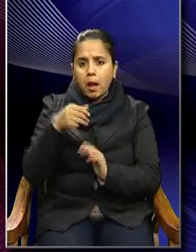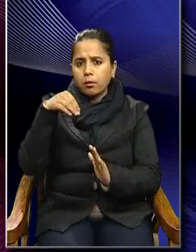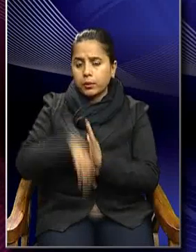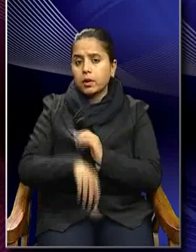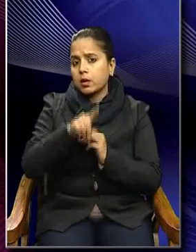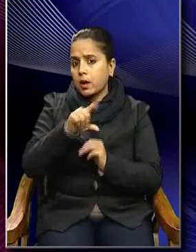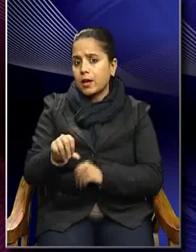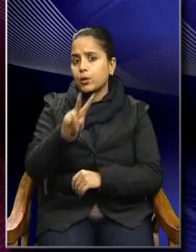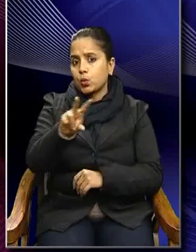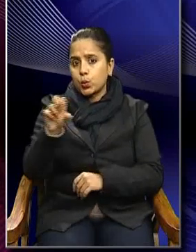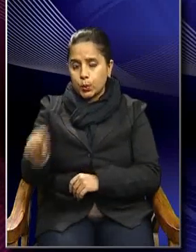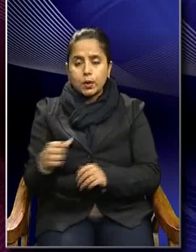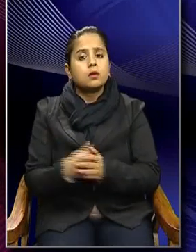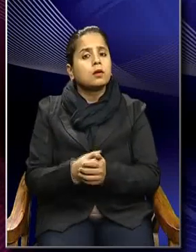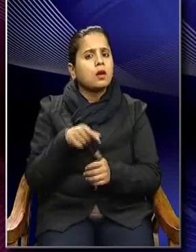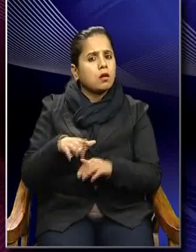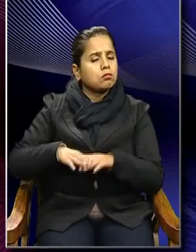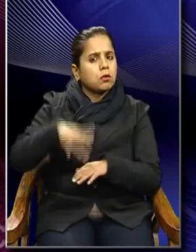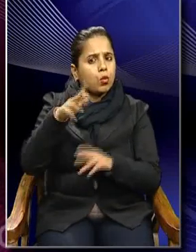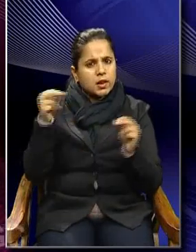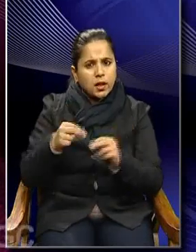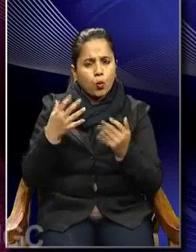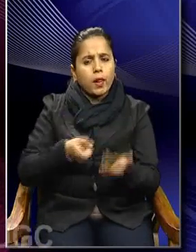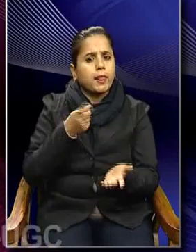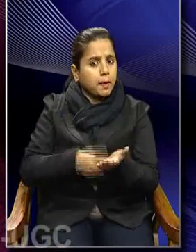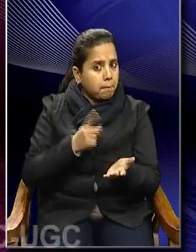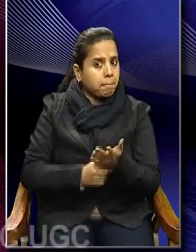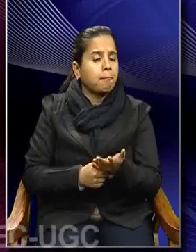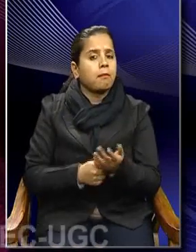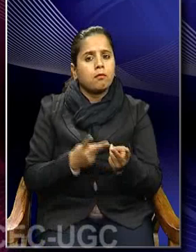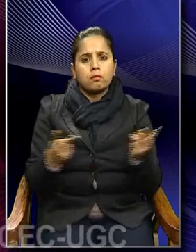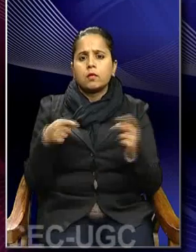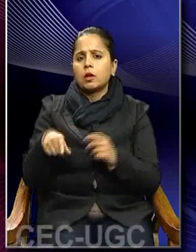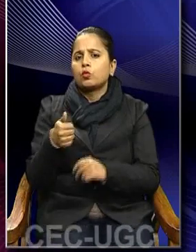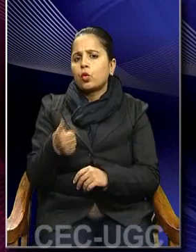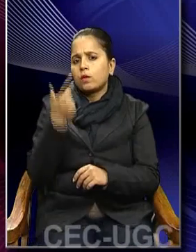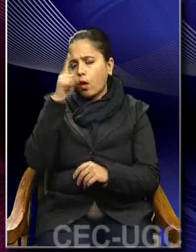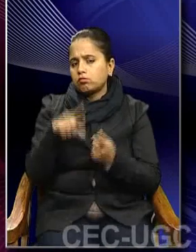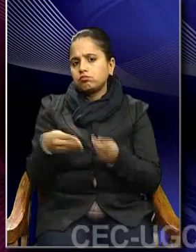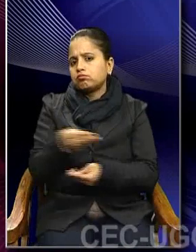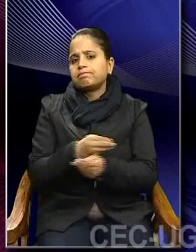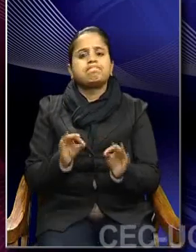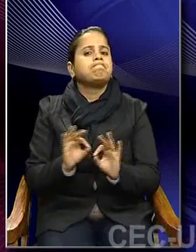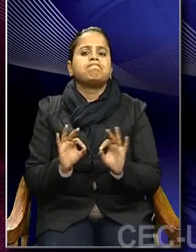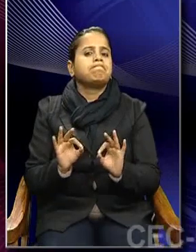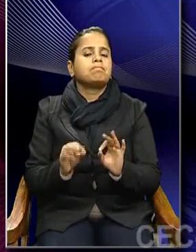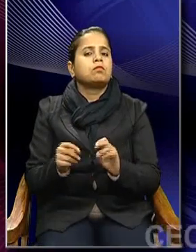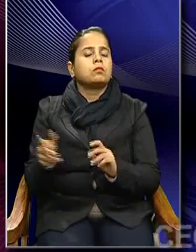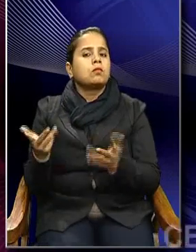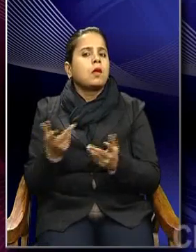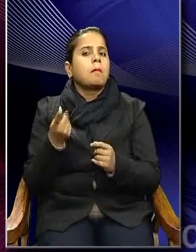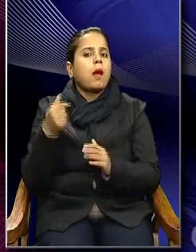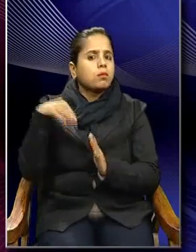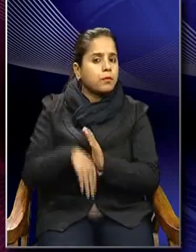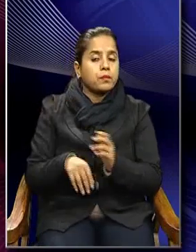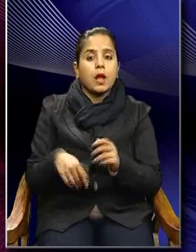overproduction over and above the requirement, demand is not good for economy, and this and